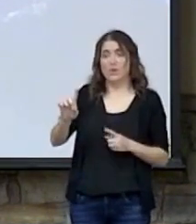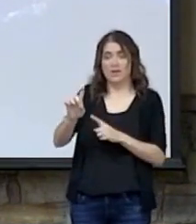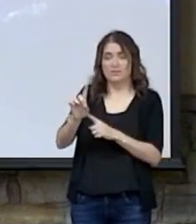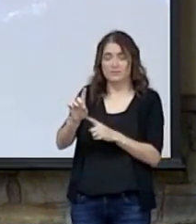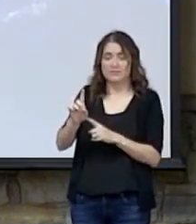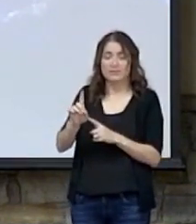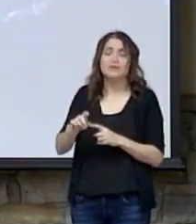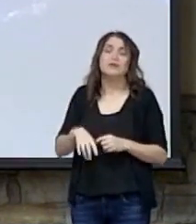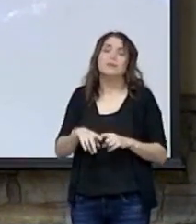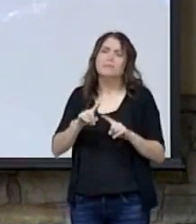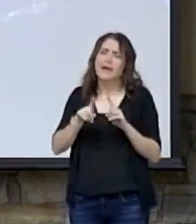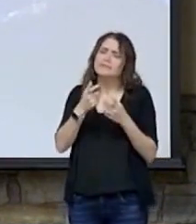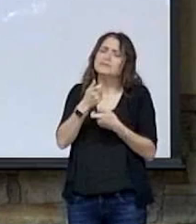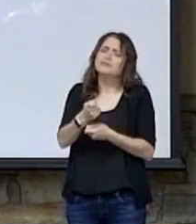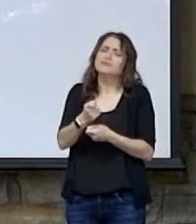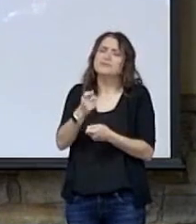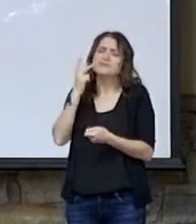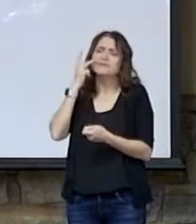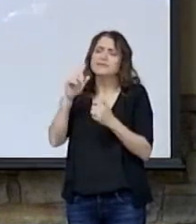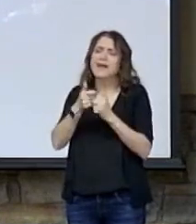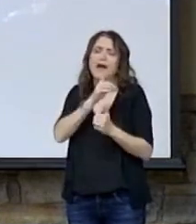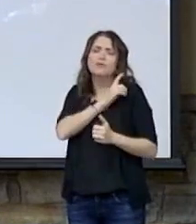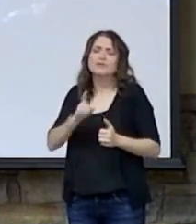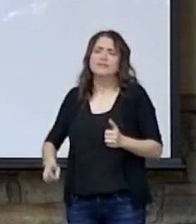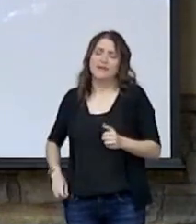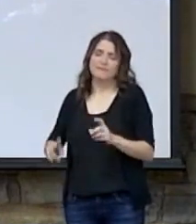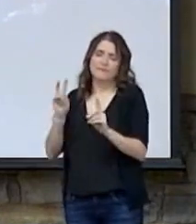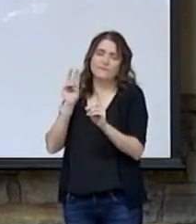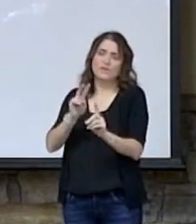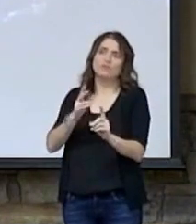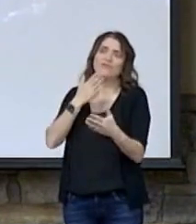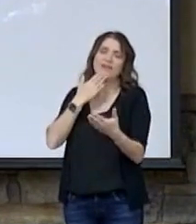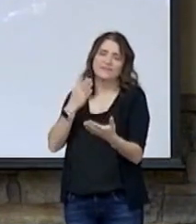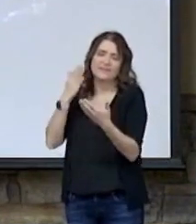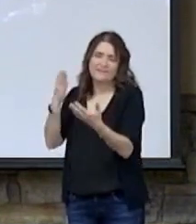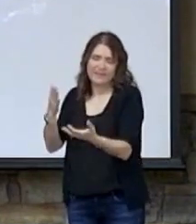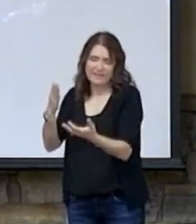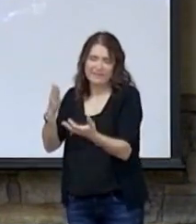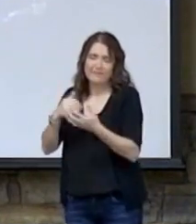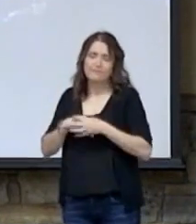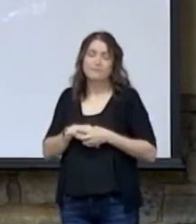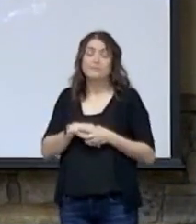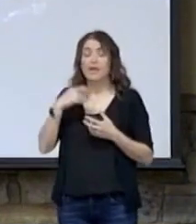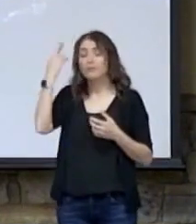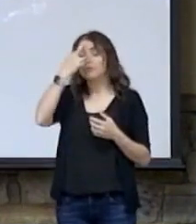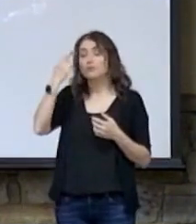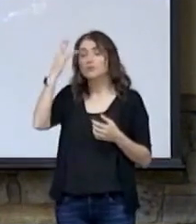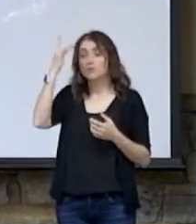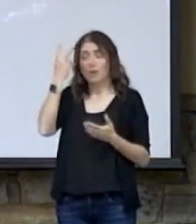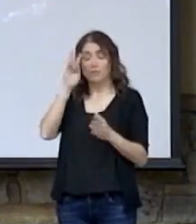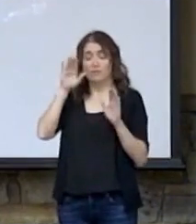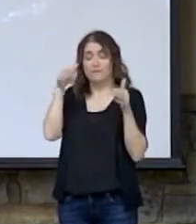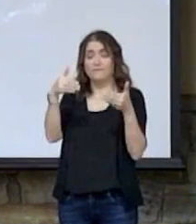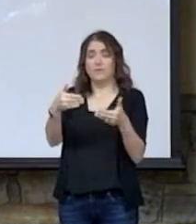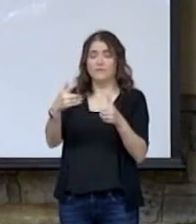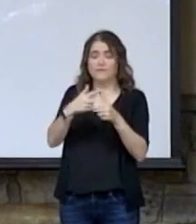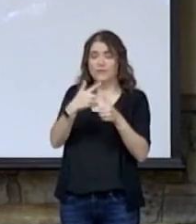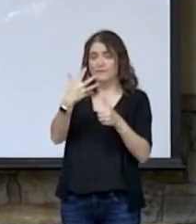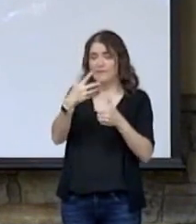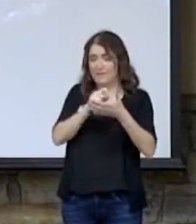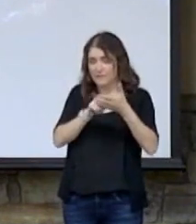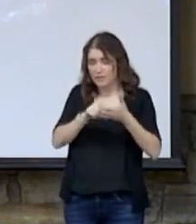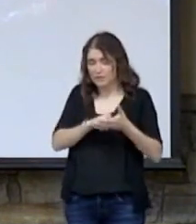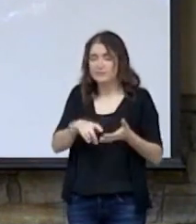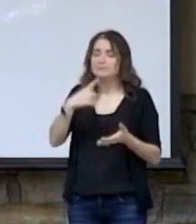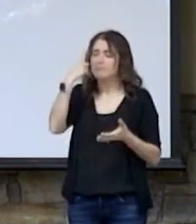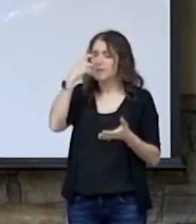how David views the idea of thanksgiving. And the reason that we're going to focus on the first five verses is because